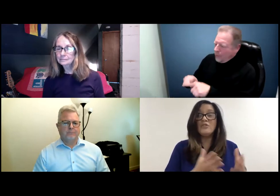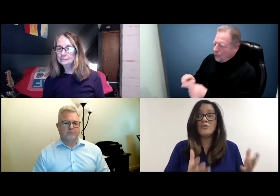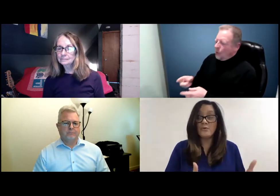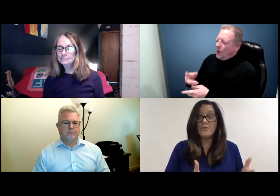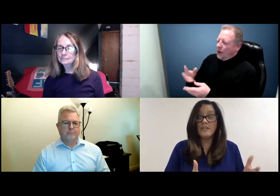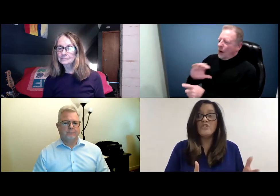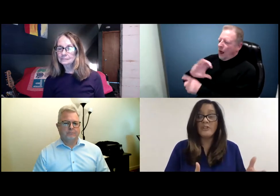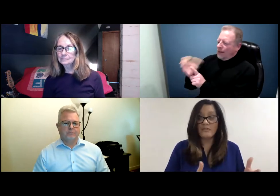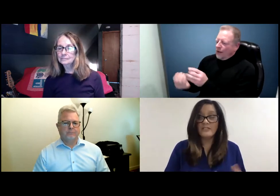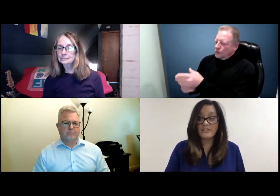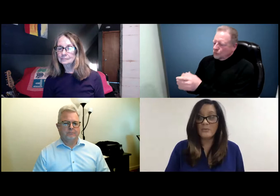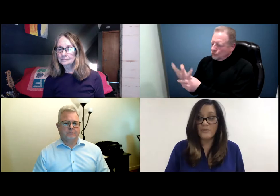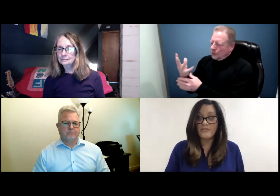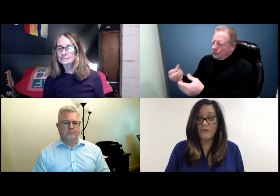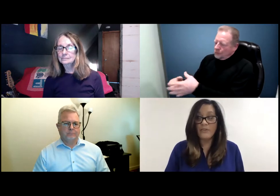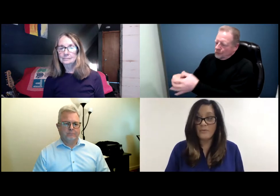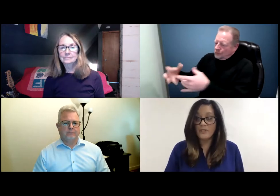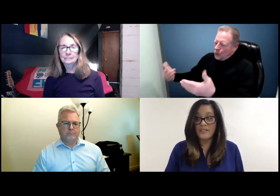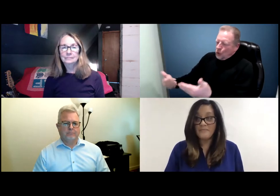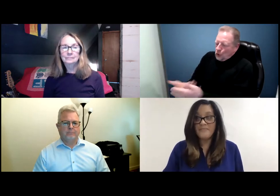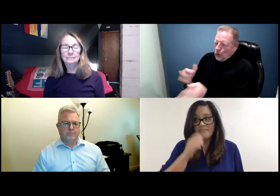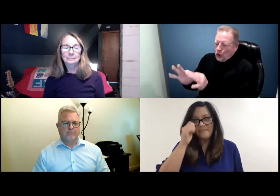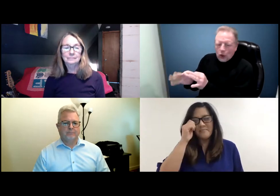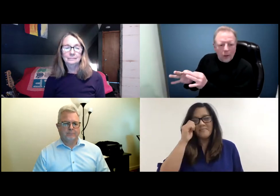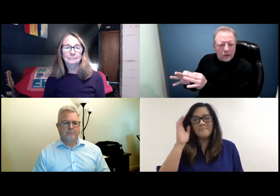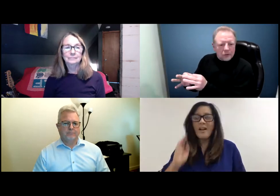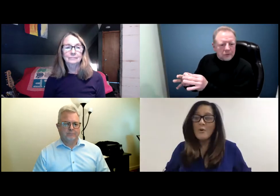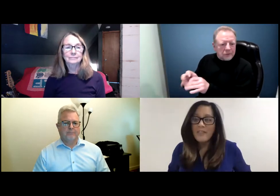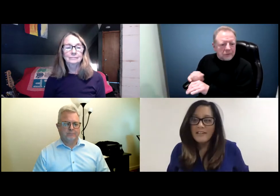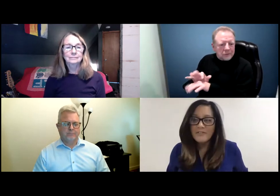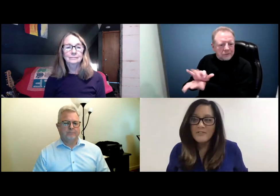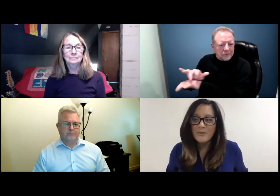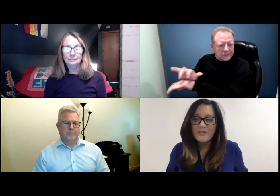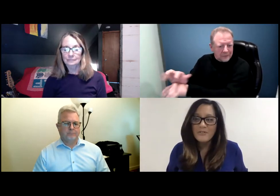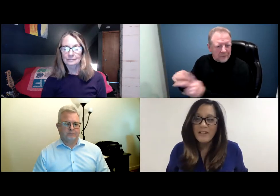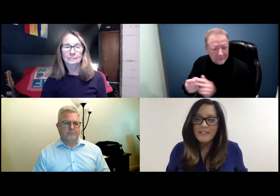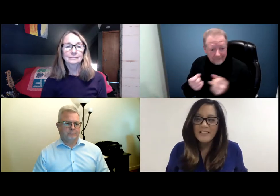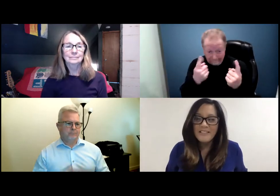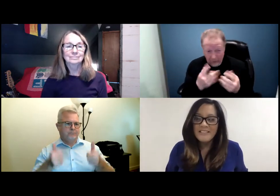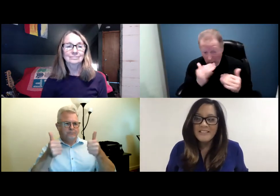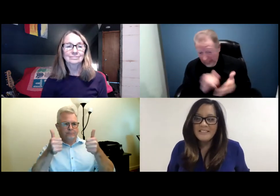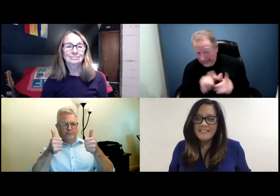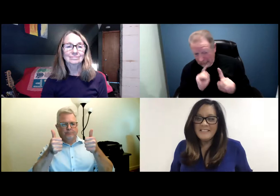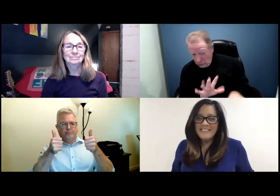cultivate new generalist interpreters for the community. I hope that answers your question, Mike.